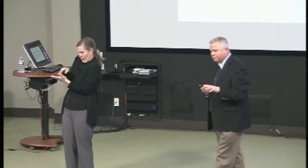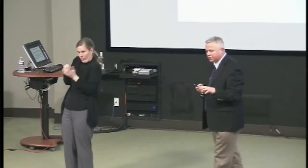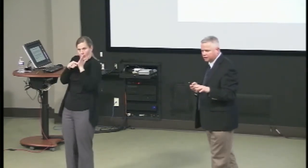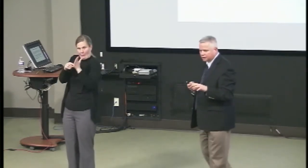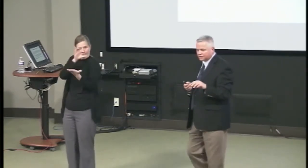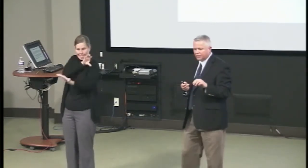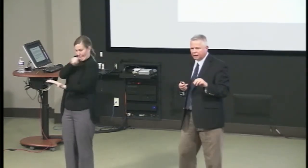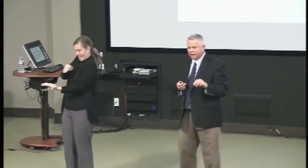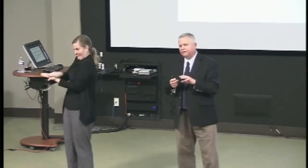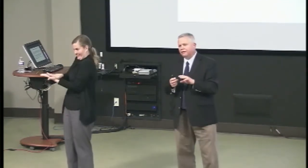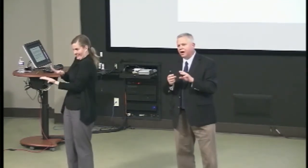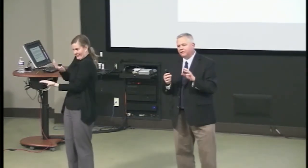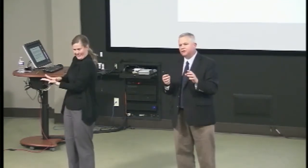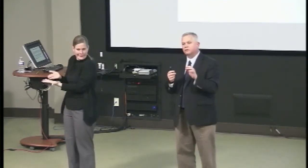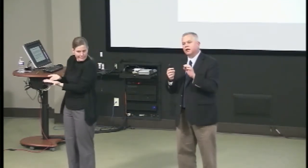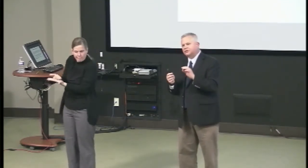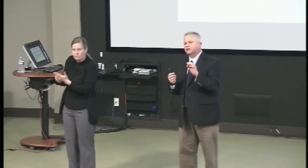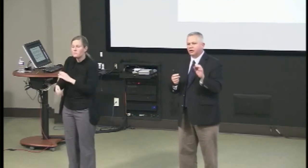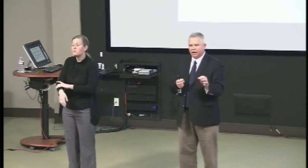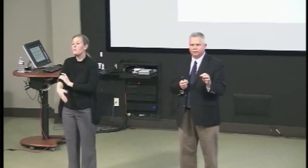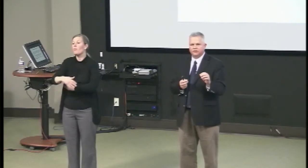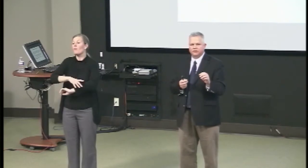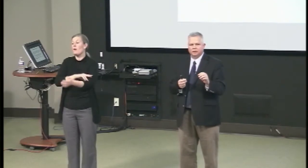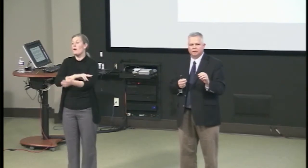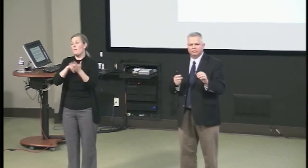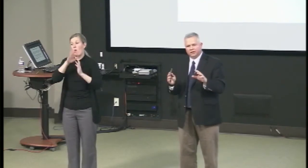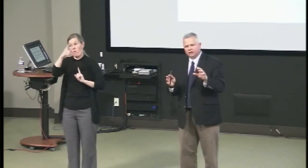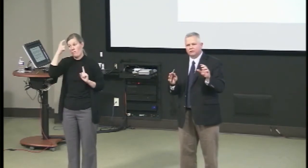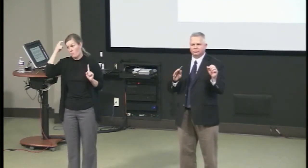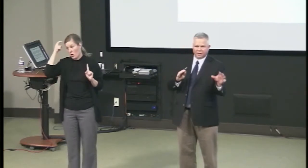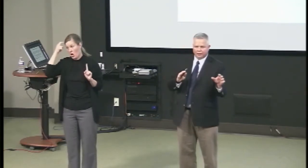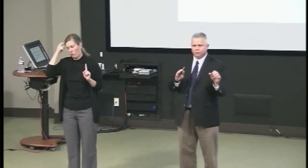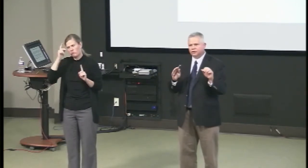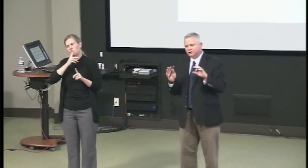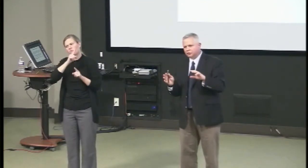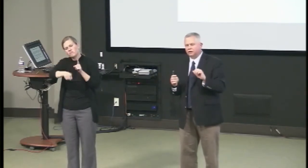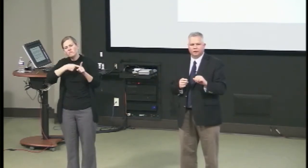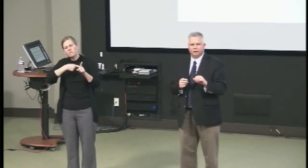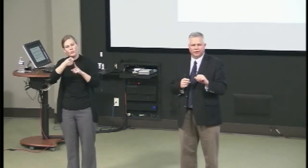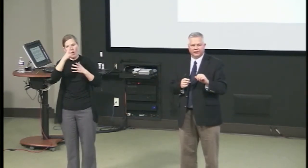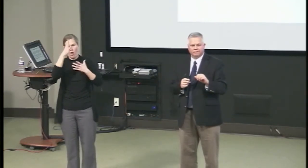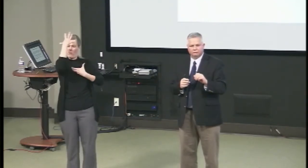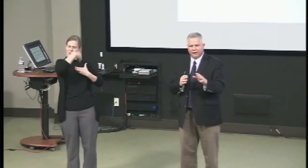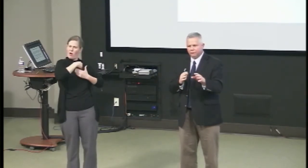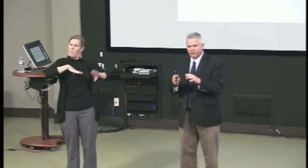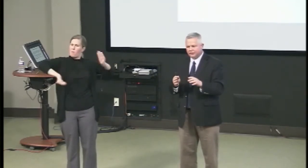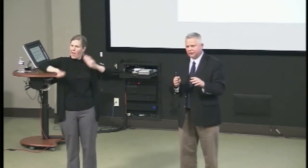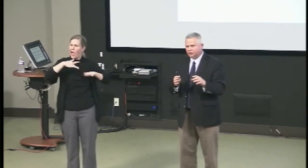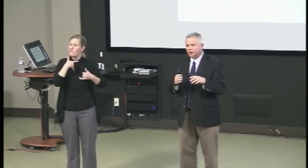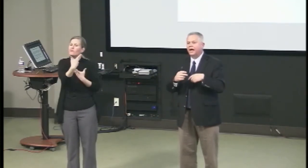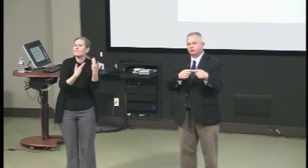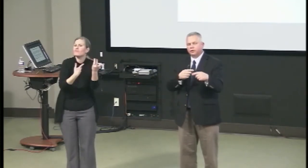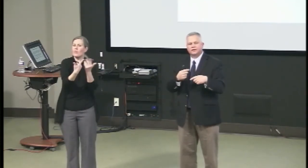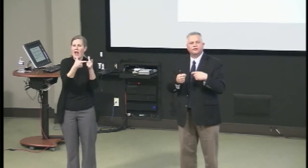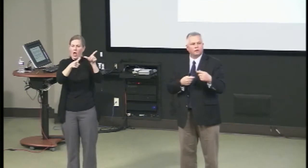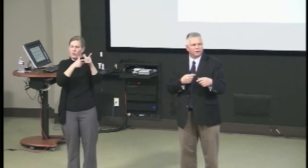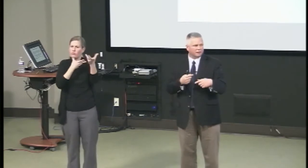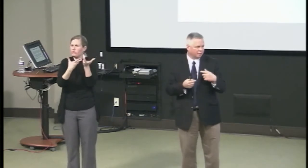of brain regions that have evolved to do lots of jobs, vision, language, associative learning, memory, attention,